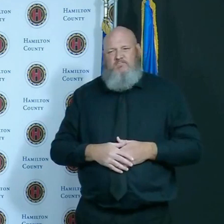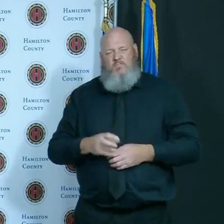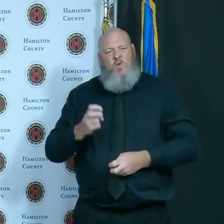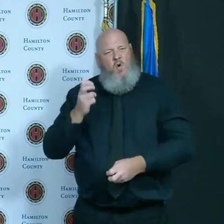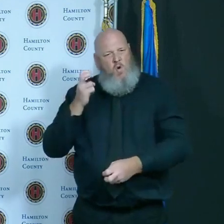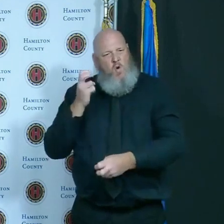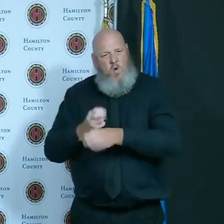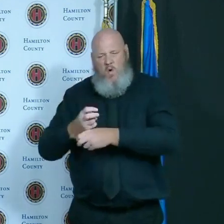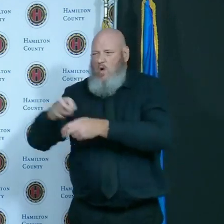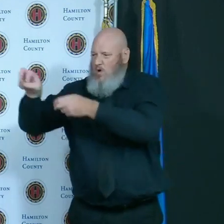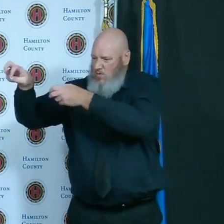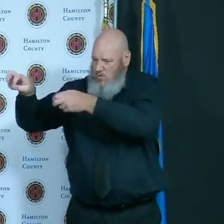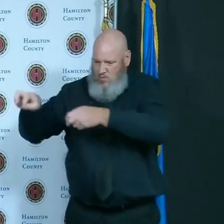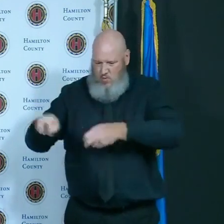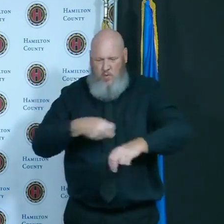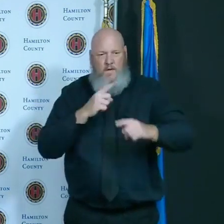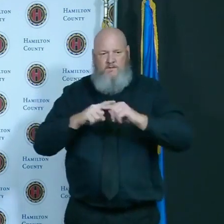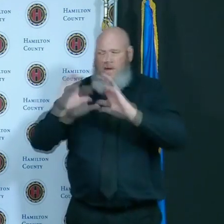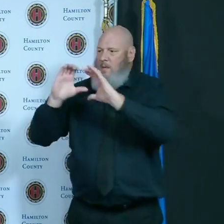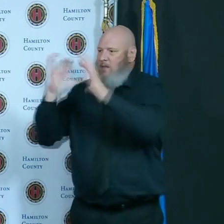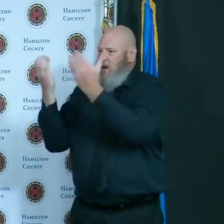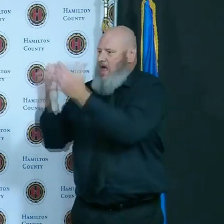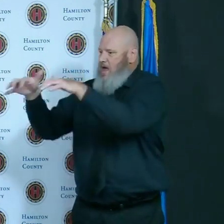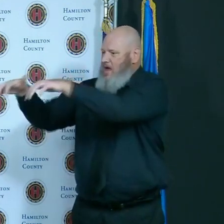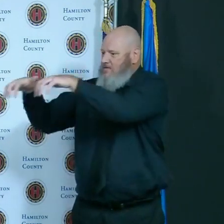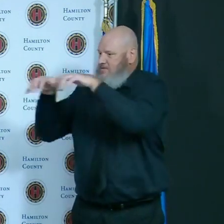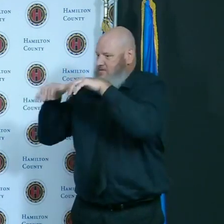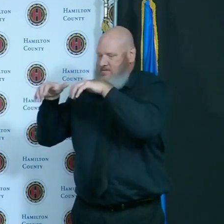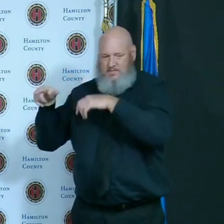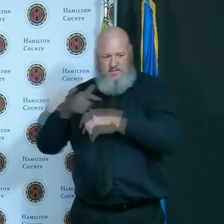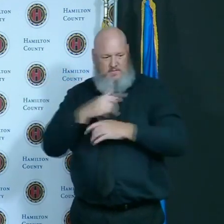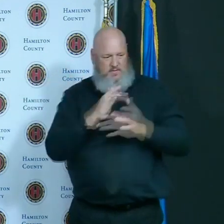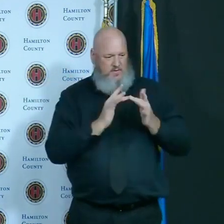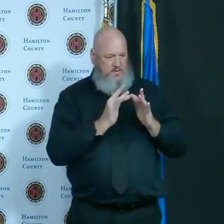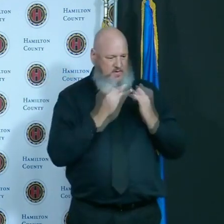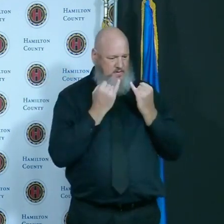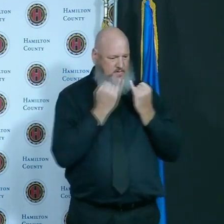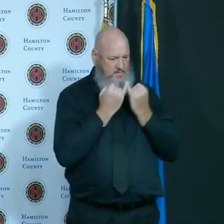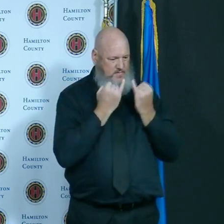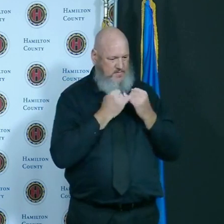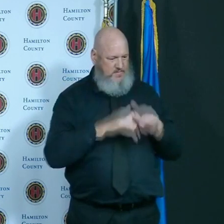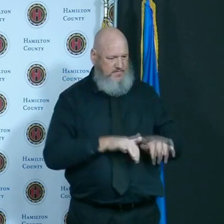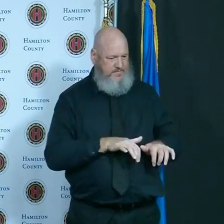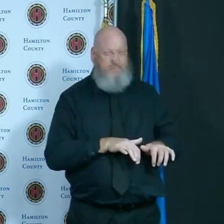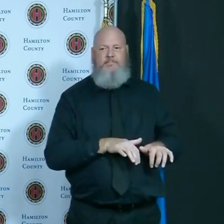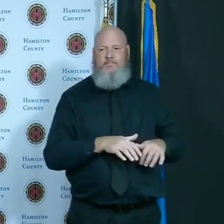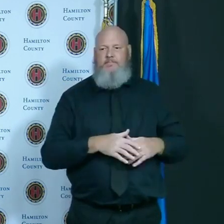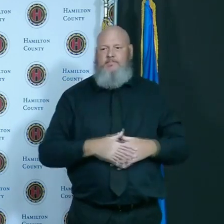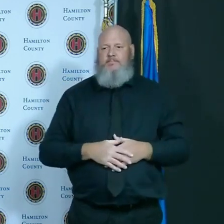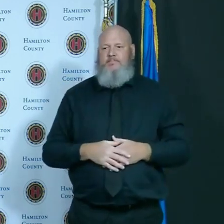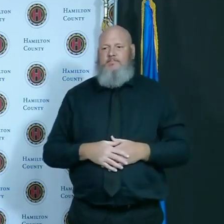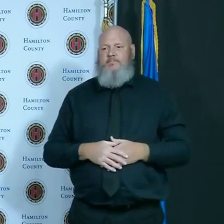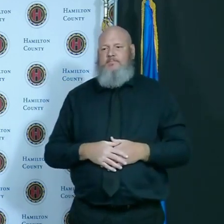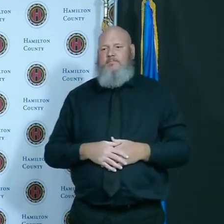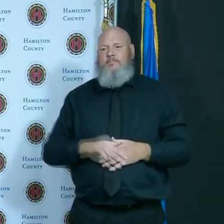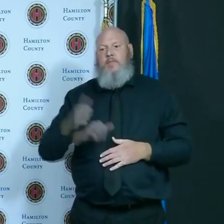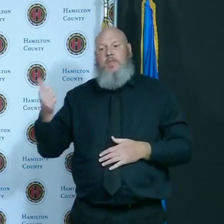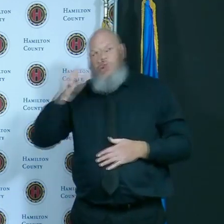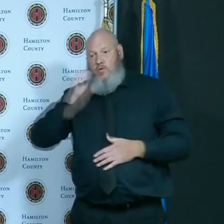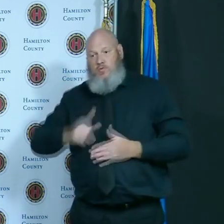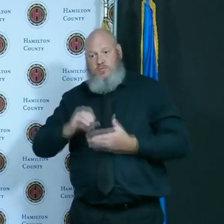School-wise, I wasn't expecting to have to go online, so it's really hard because I don't learn that way, which